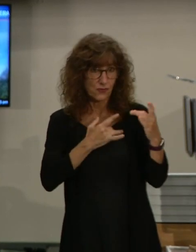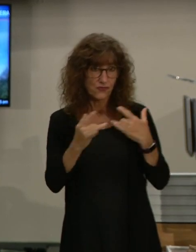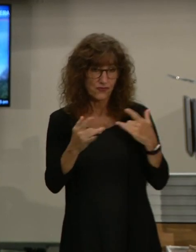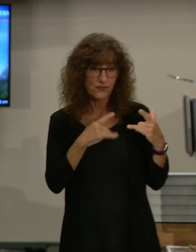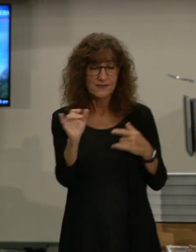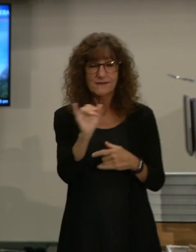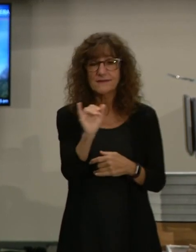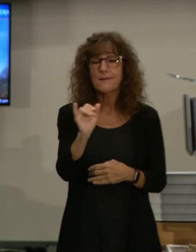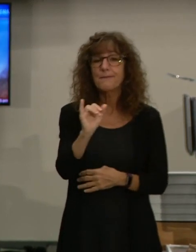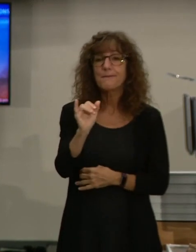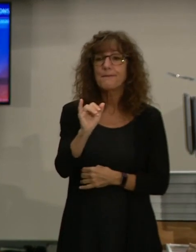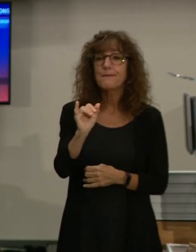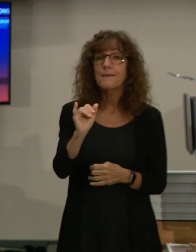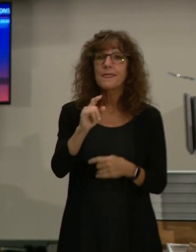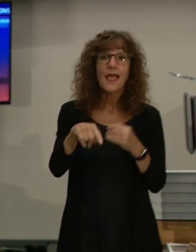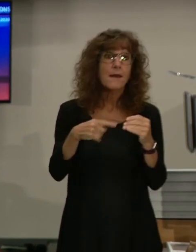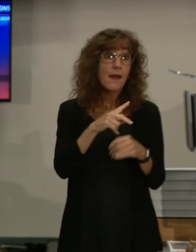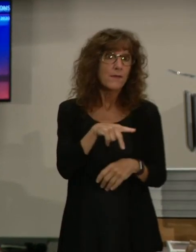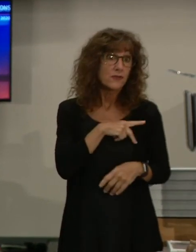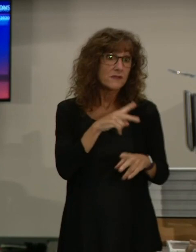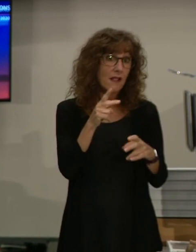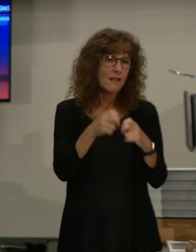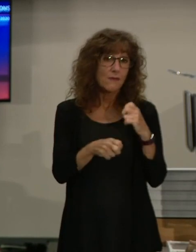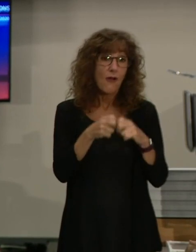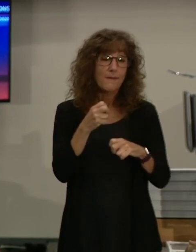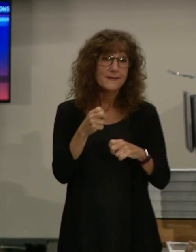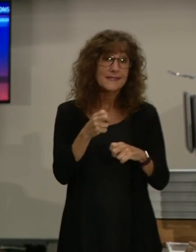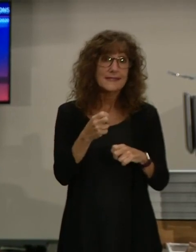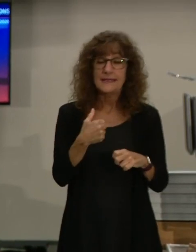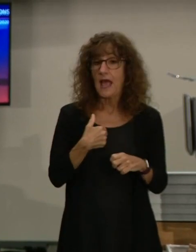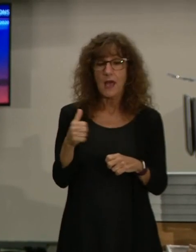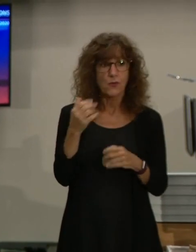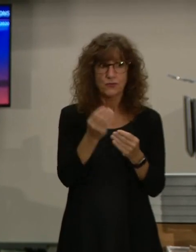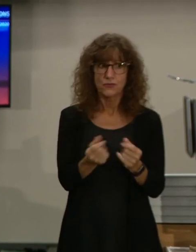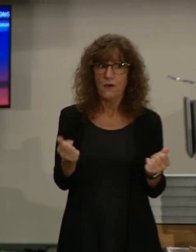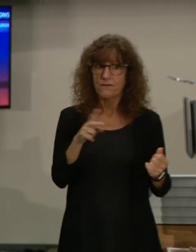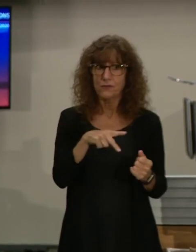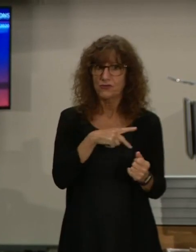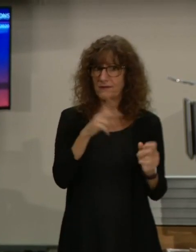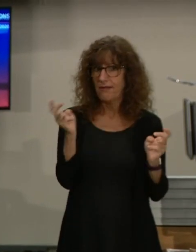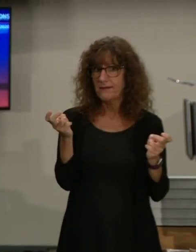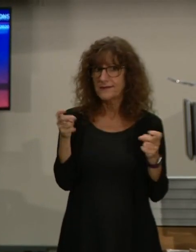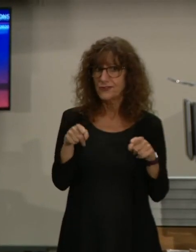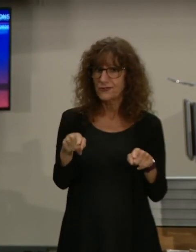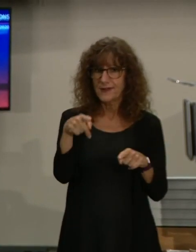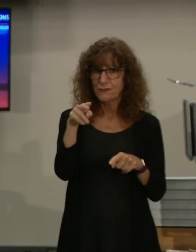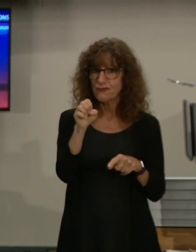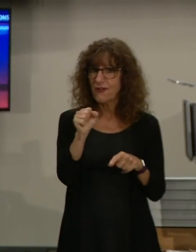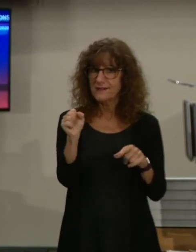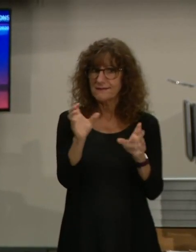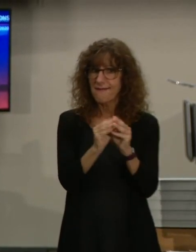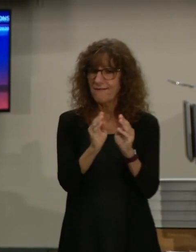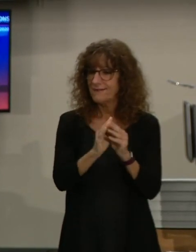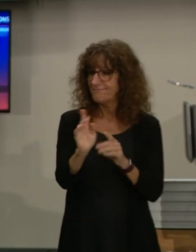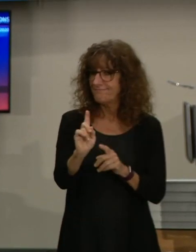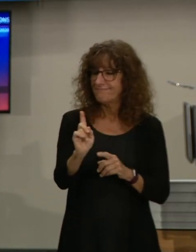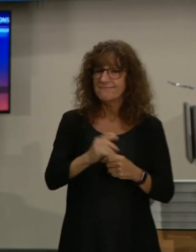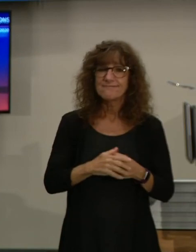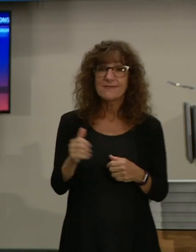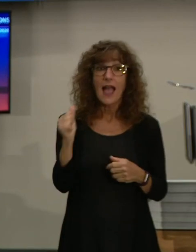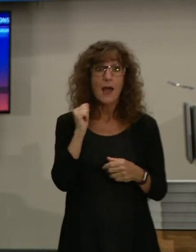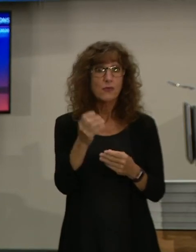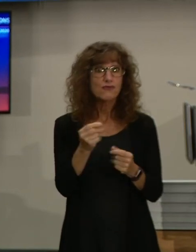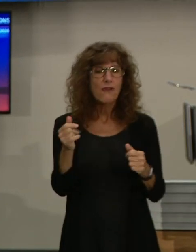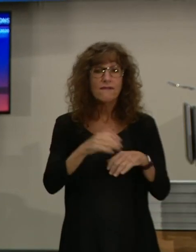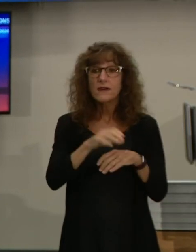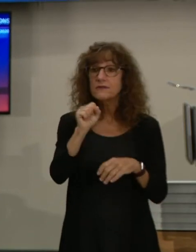same is true regarding personnel issues. I'm not going to resolve personnel issues at press conferences. I'm not going to resolve personnel issues